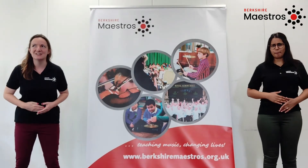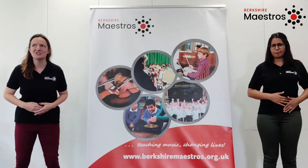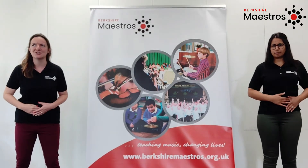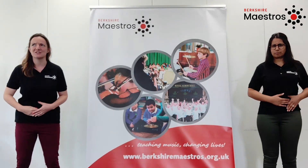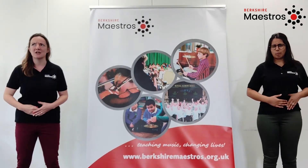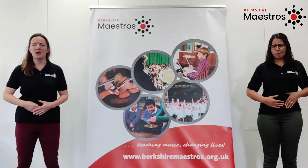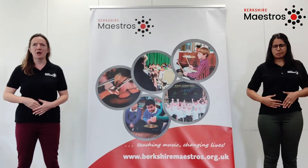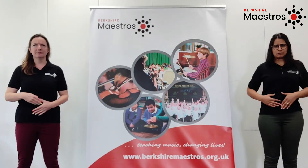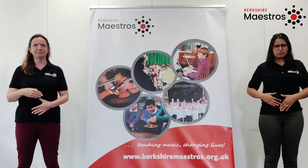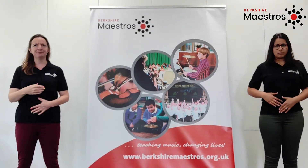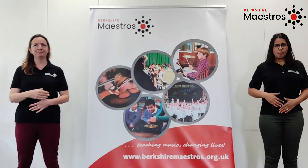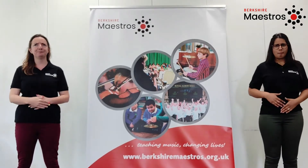Delicious.